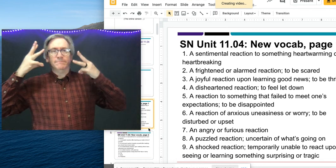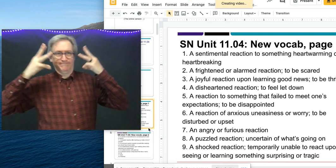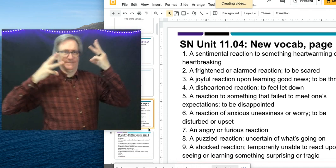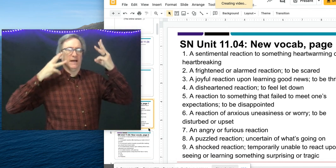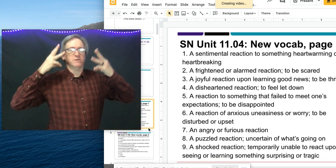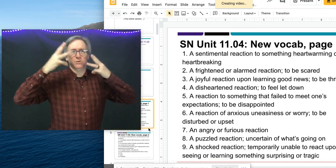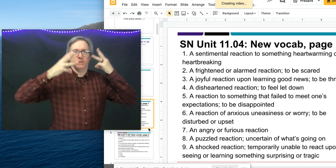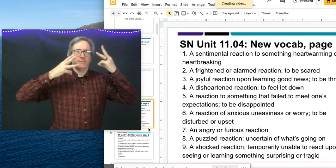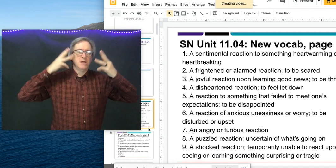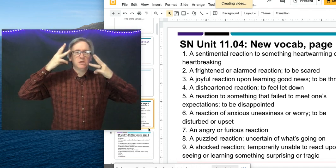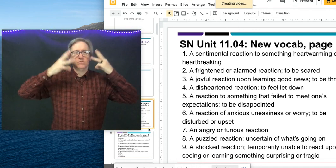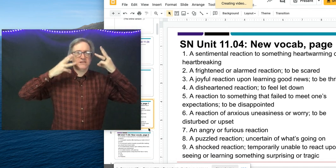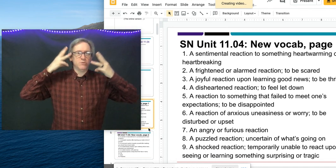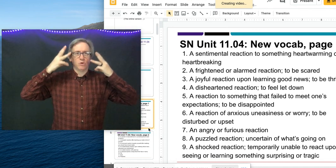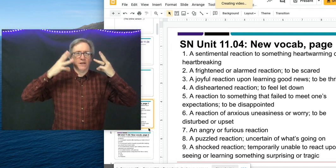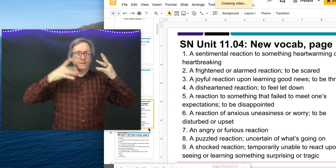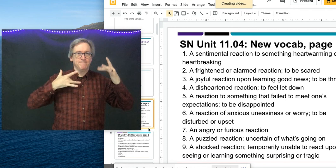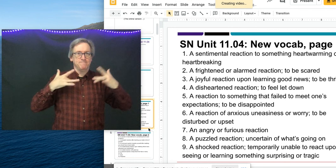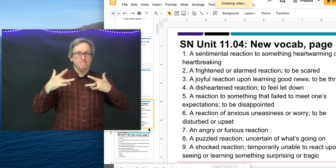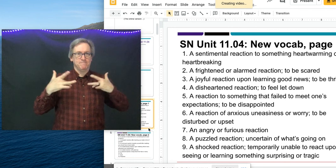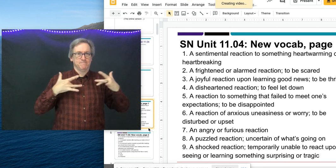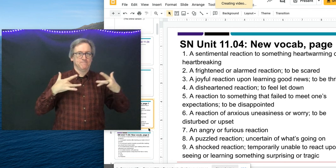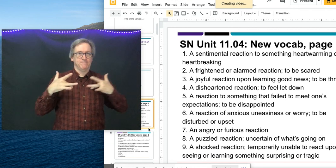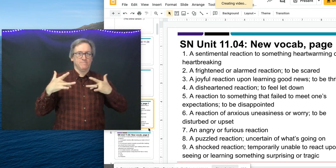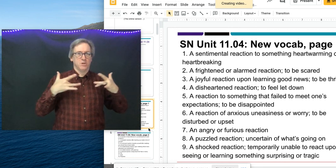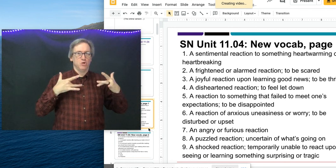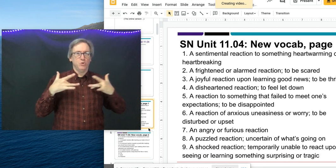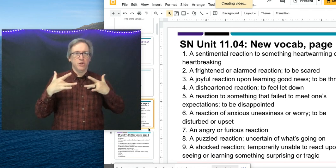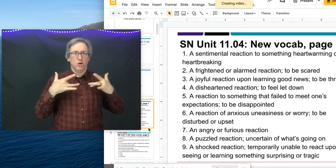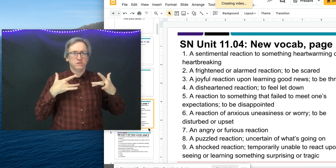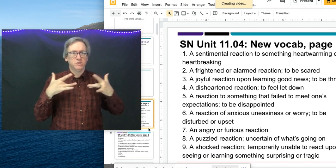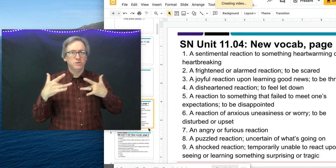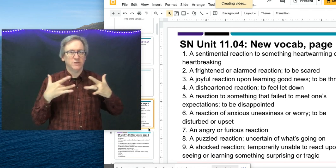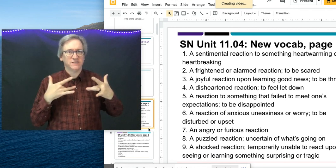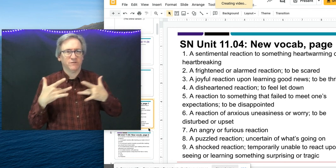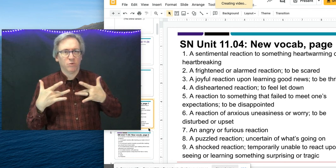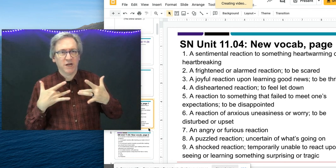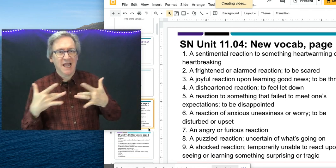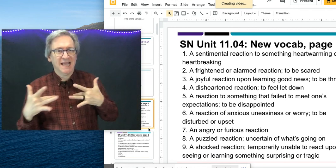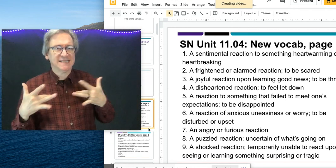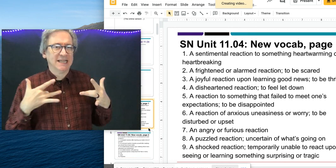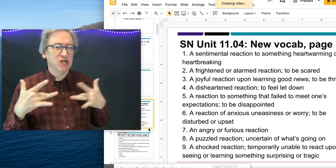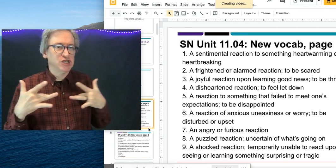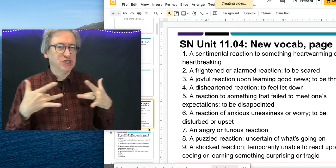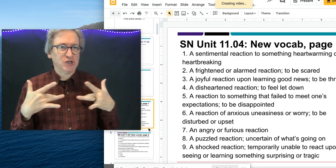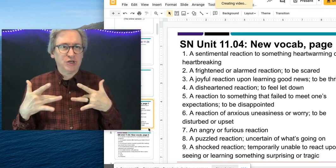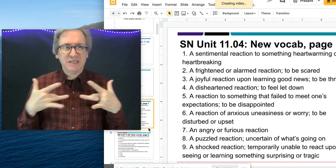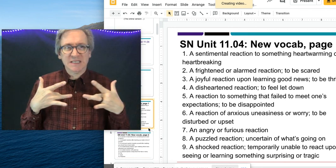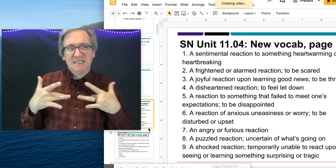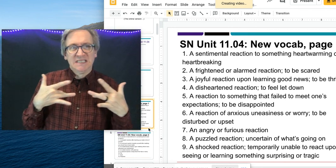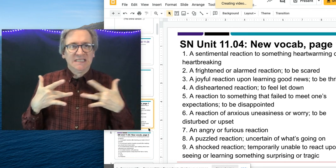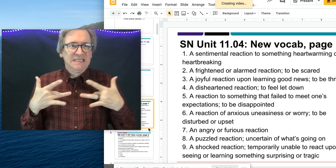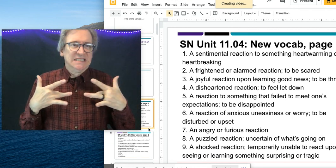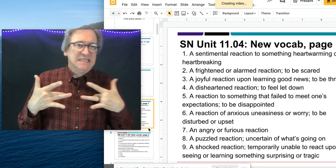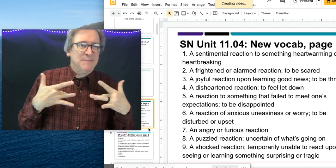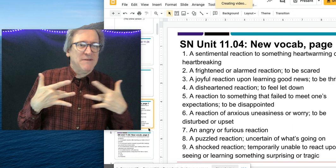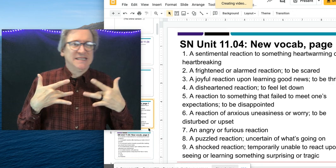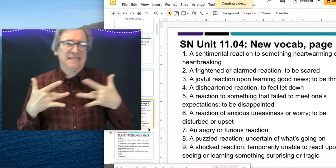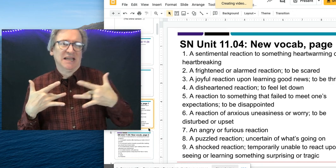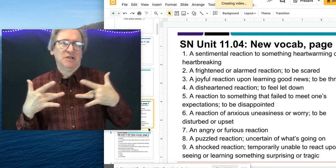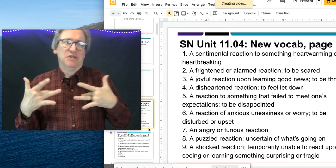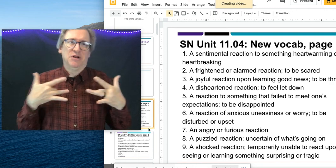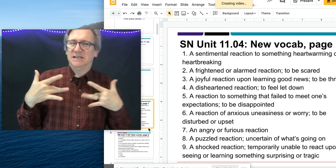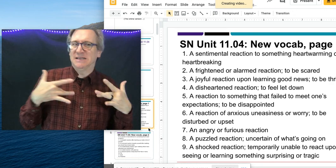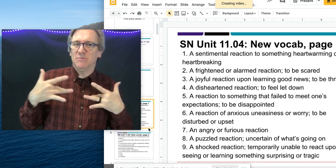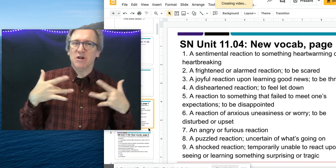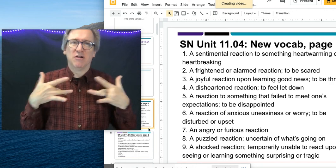Worry. That was the one. We said worry. You can also do this for worry. It's like concerned. I'm having